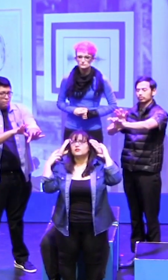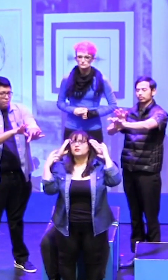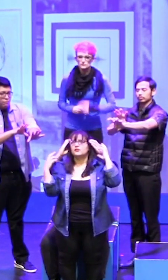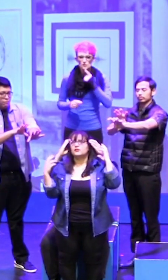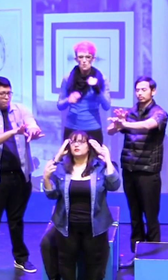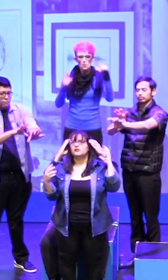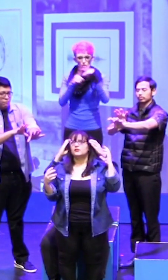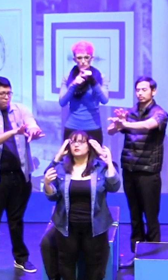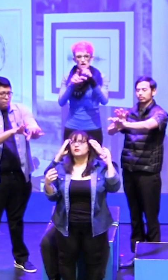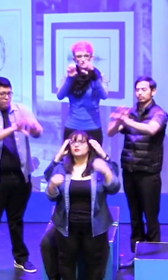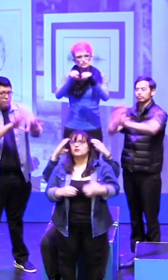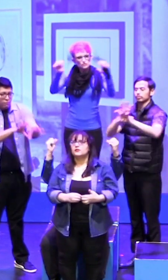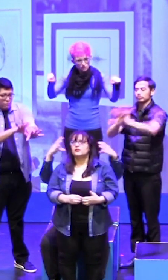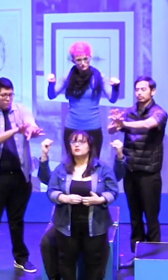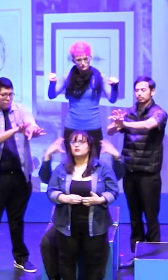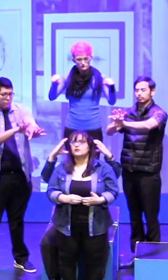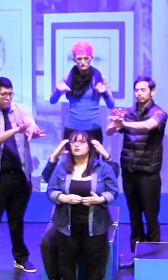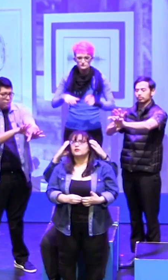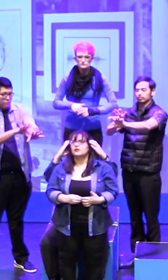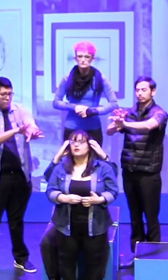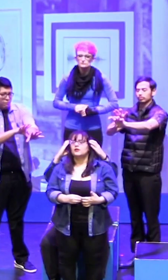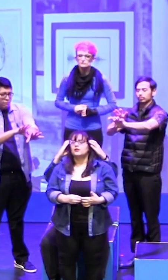Say the word hot dog.